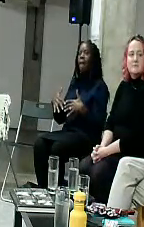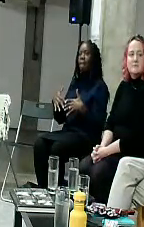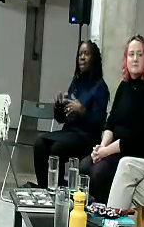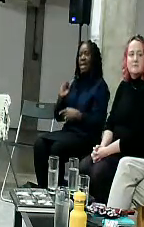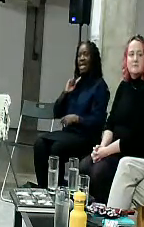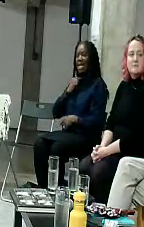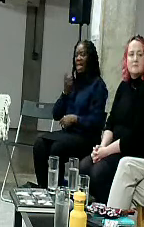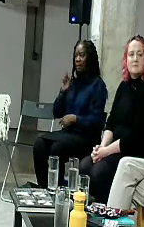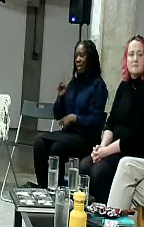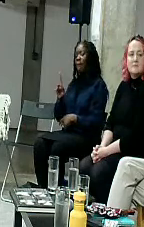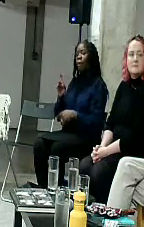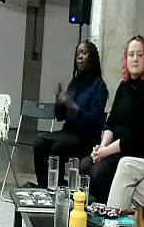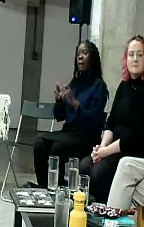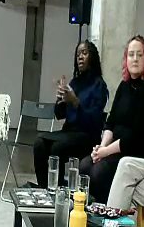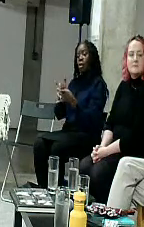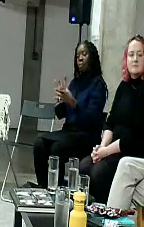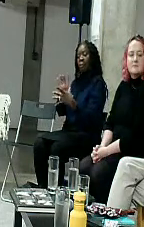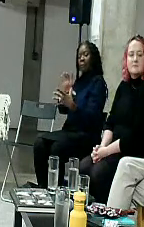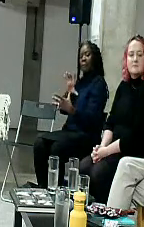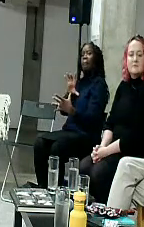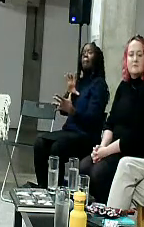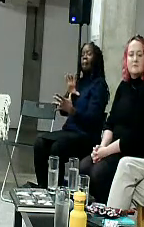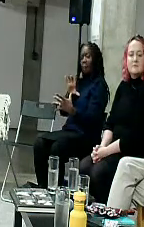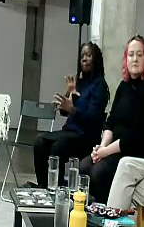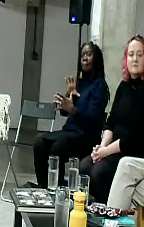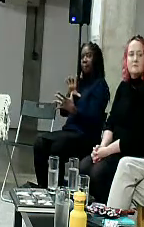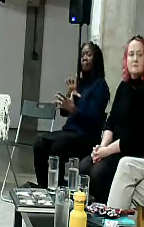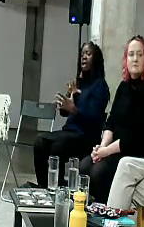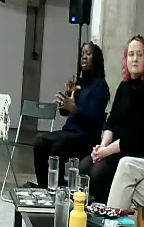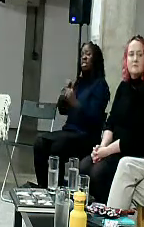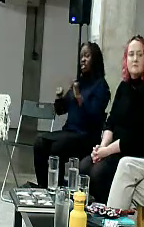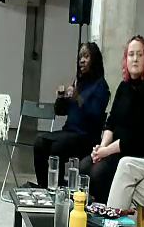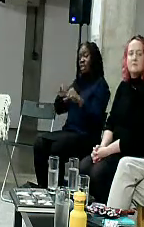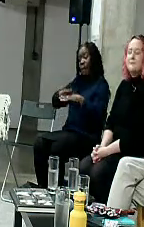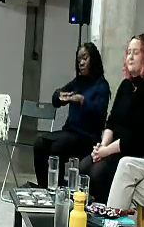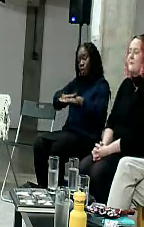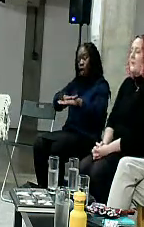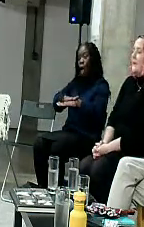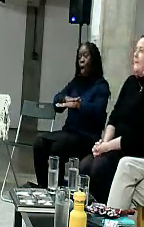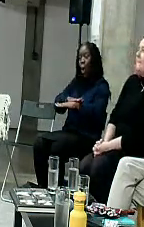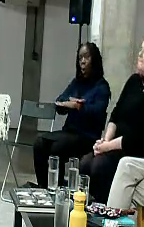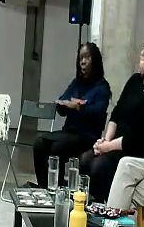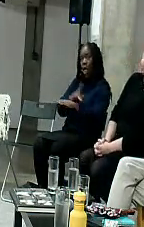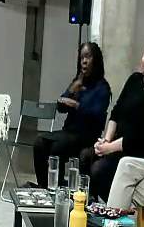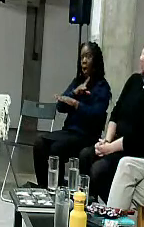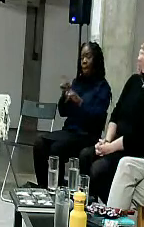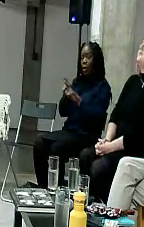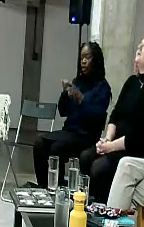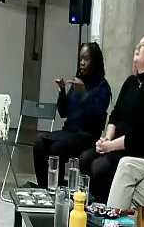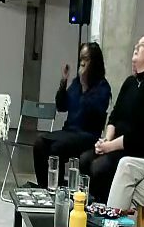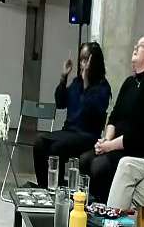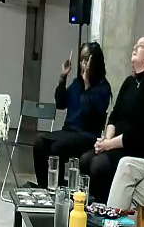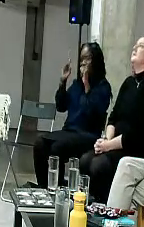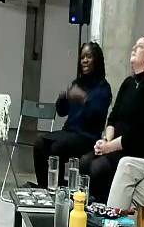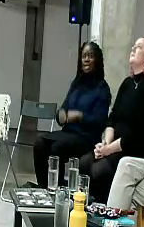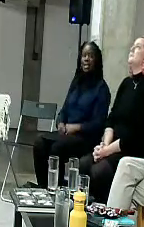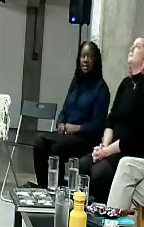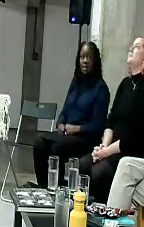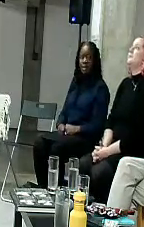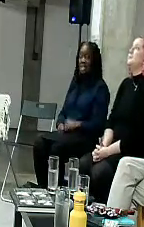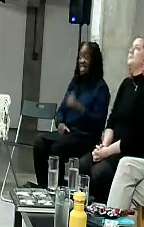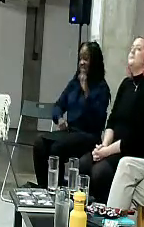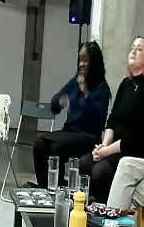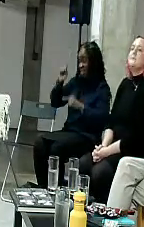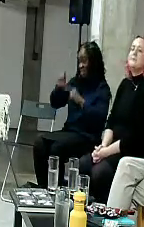often at a distance and often quite slowly through bureaucracy. And different forms